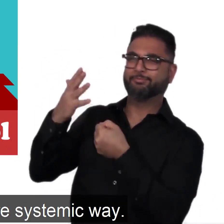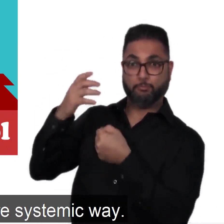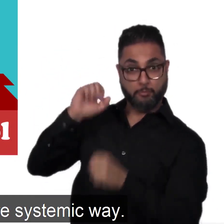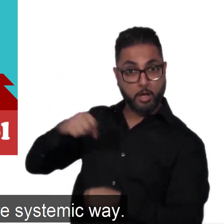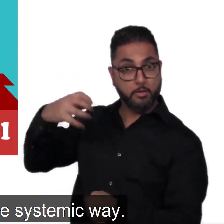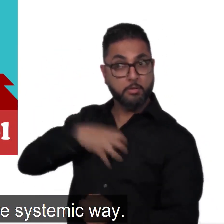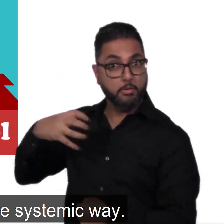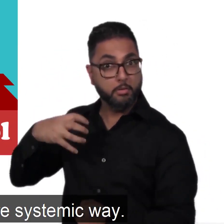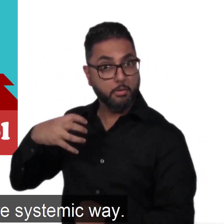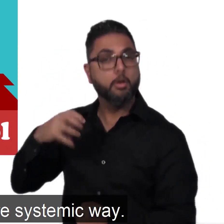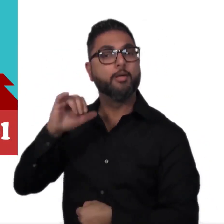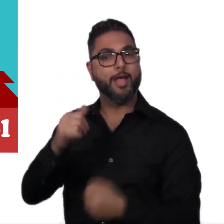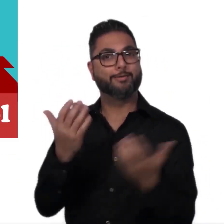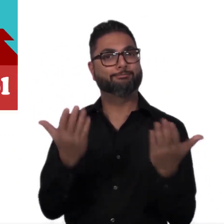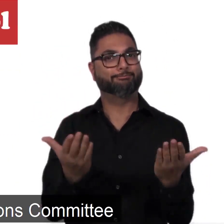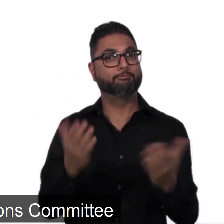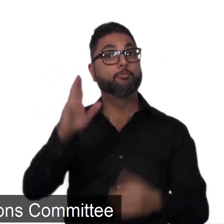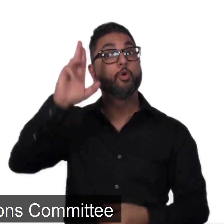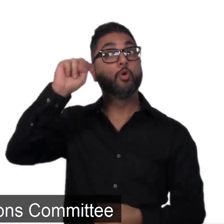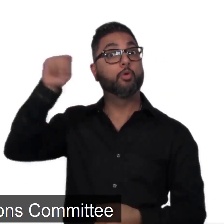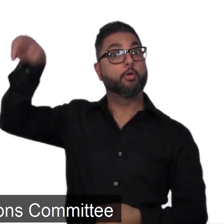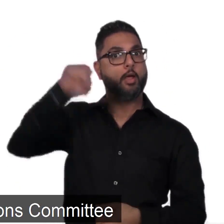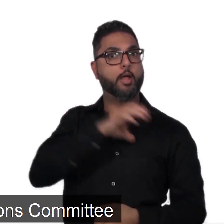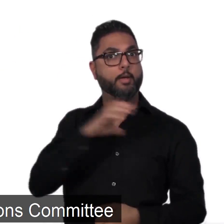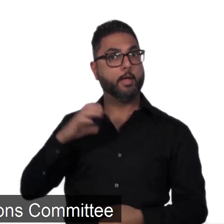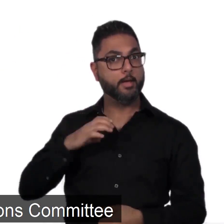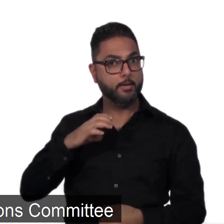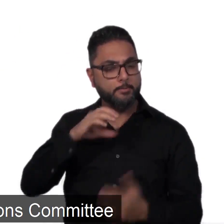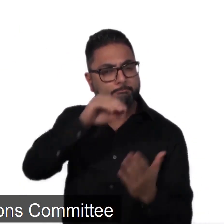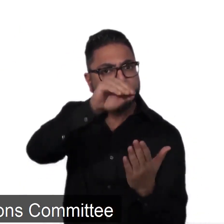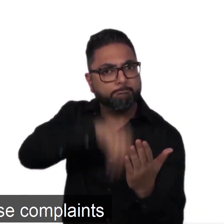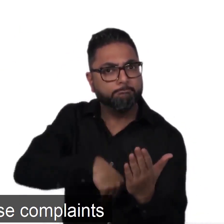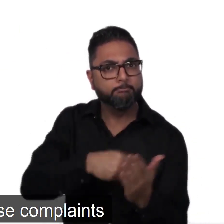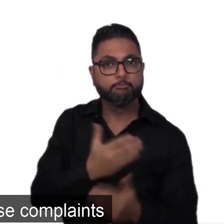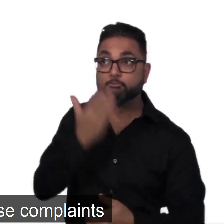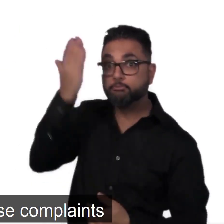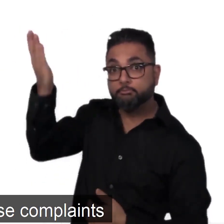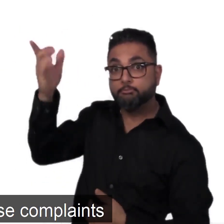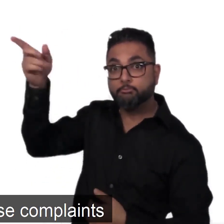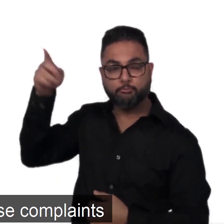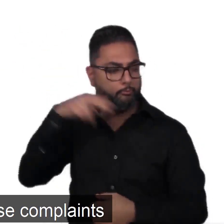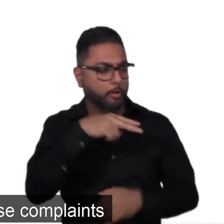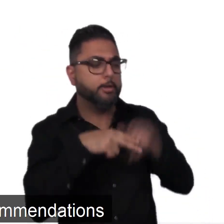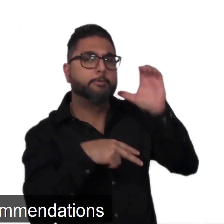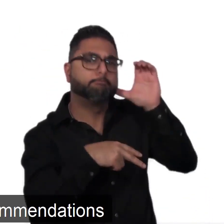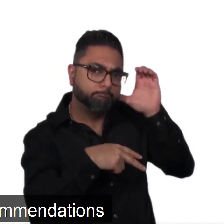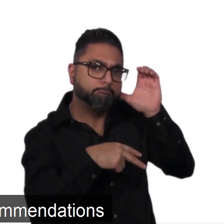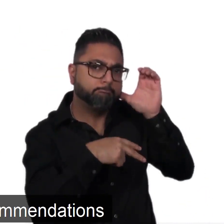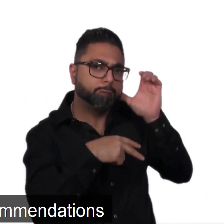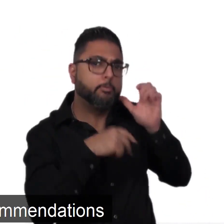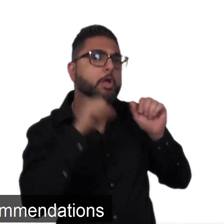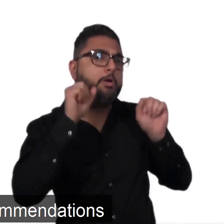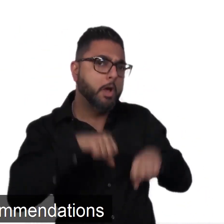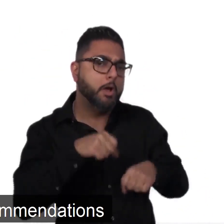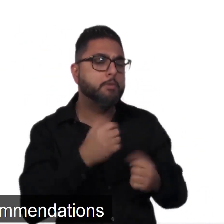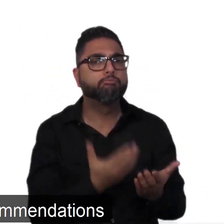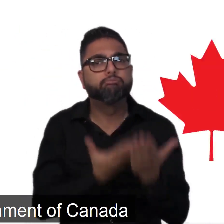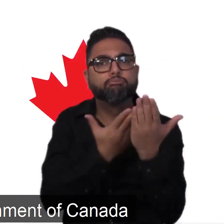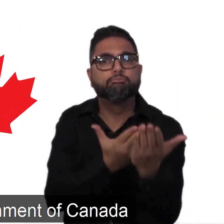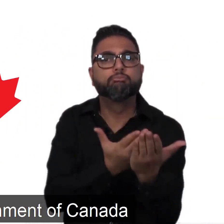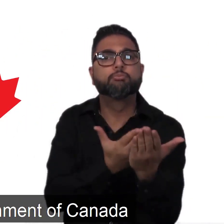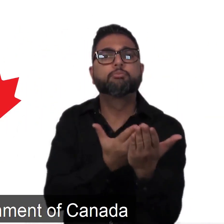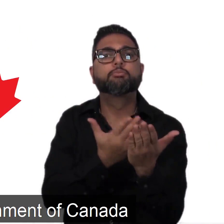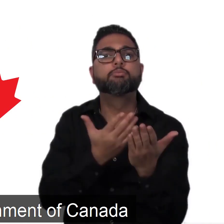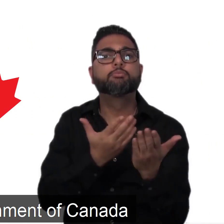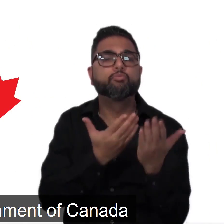broader, more systemic way. The United Nations Committee can decide these complaints and make recommendations